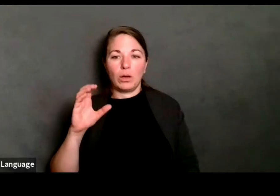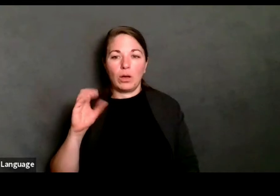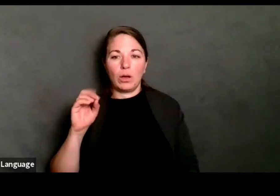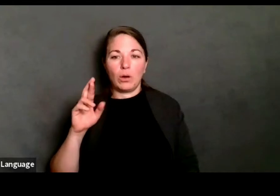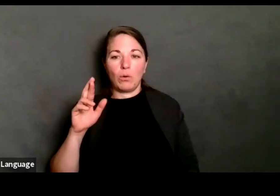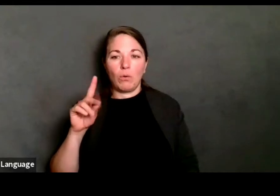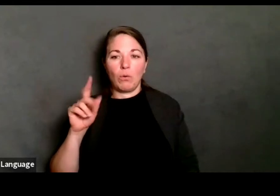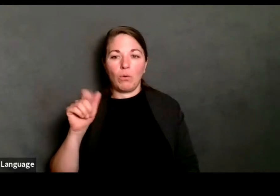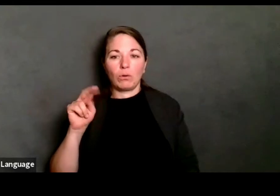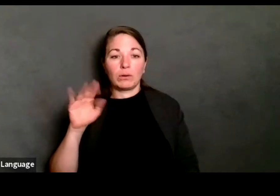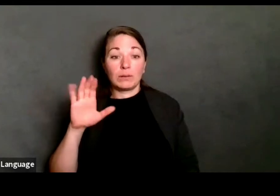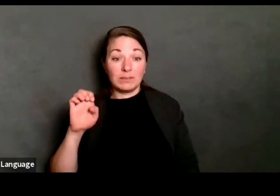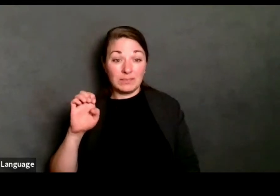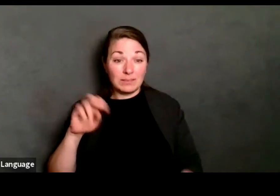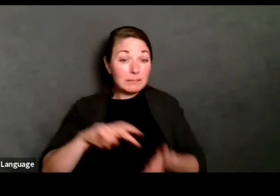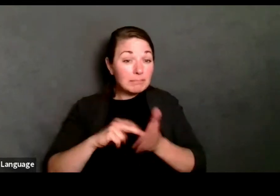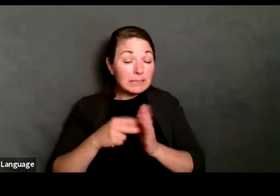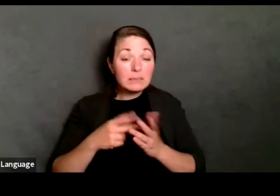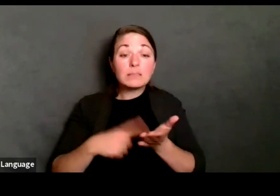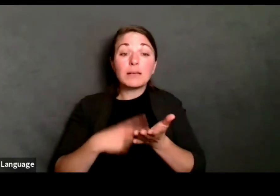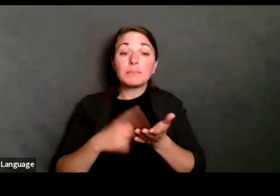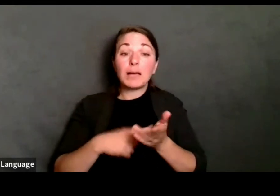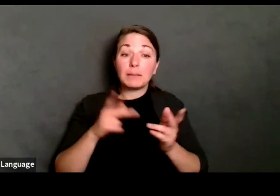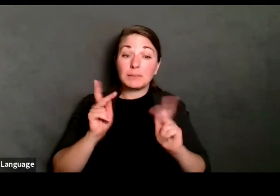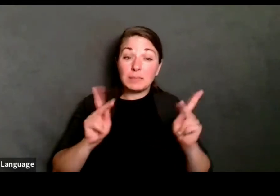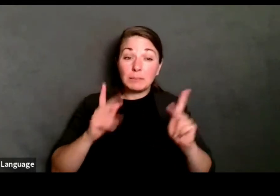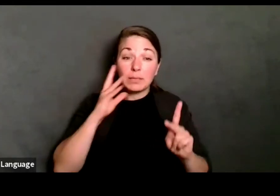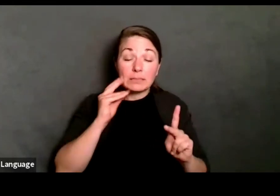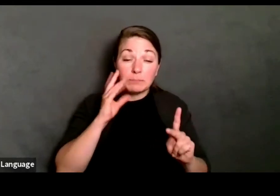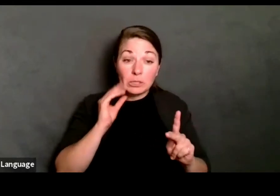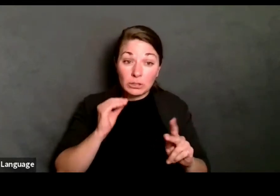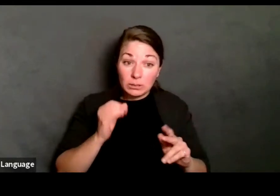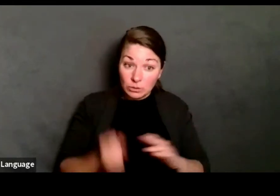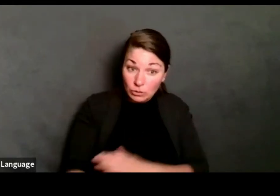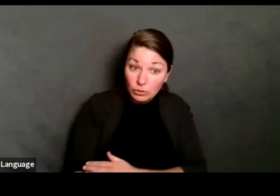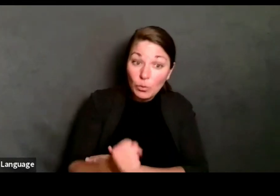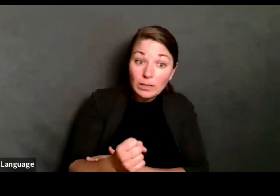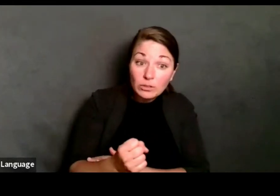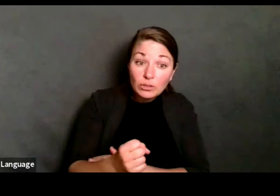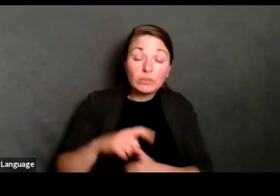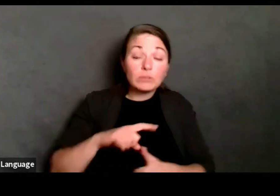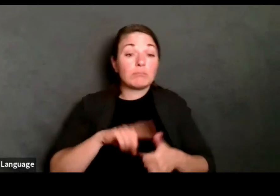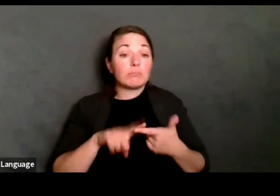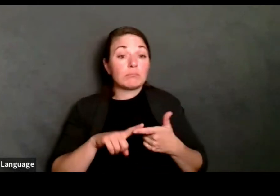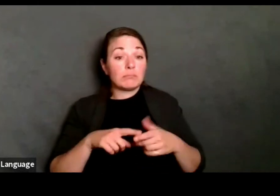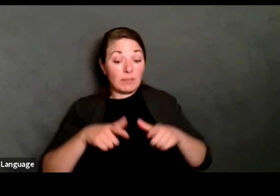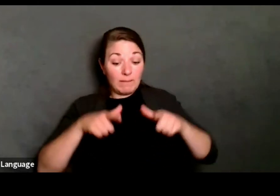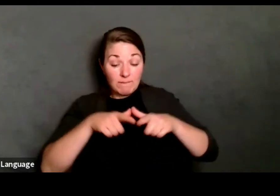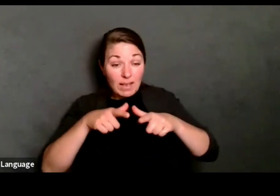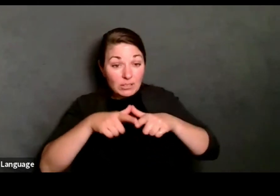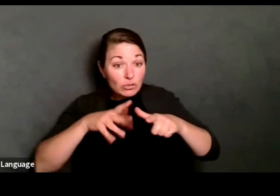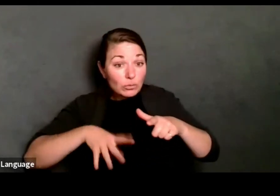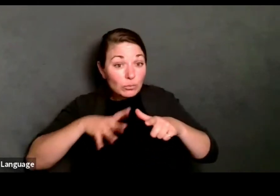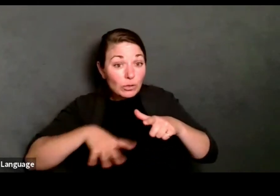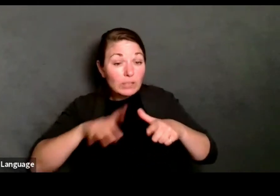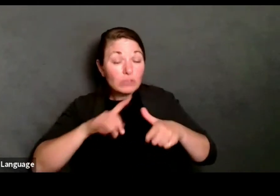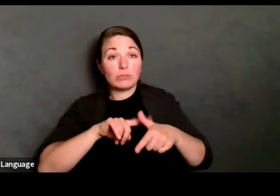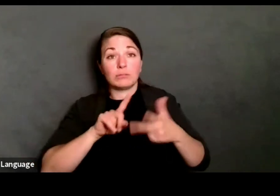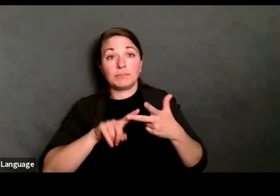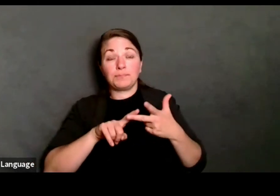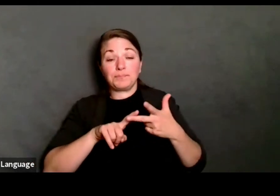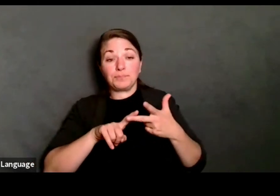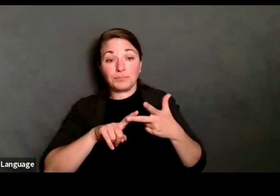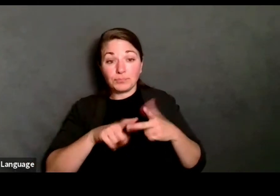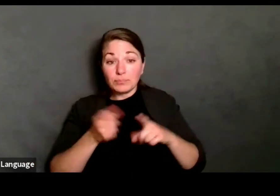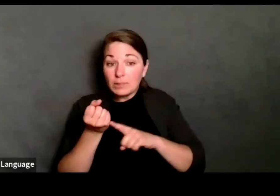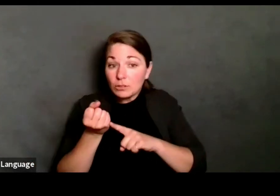people sometimes experience erection, vaginal lubrication, ejaculation, and/or orgasm